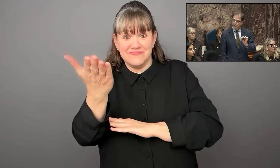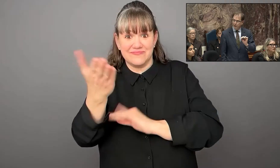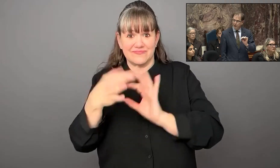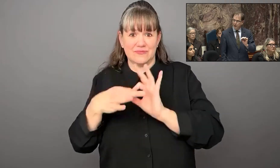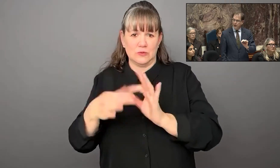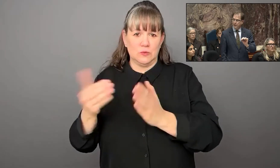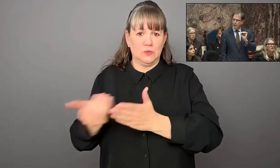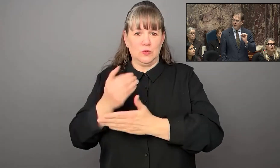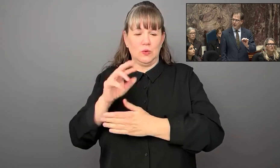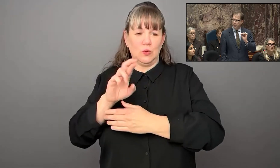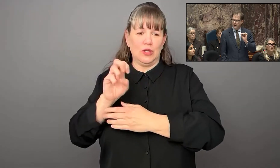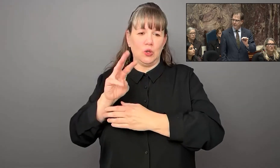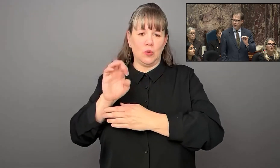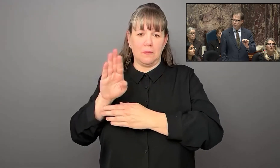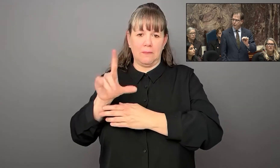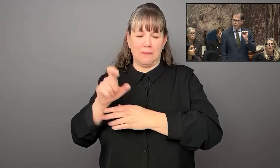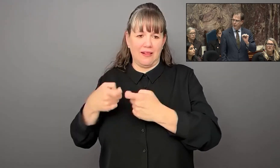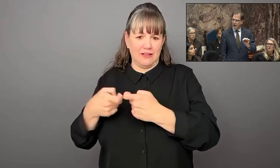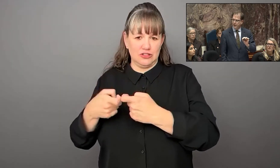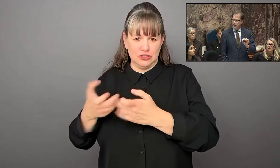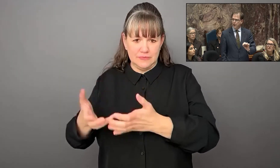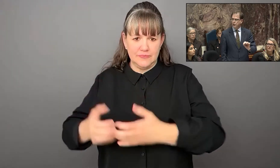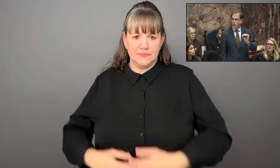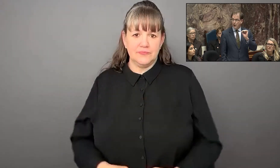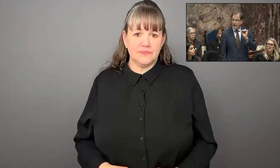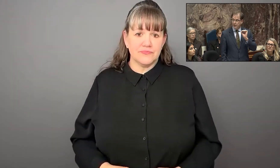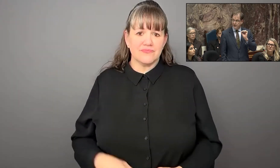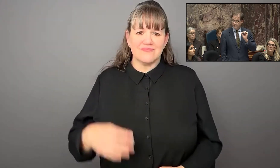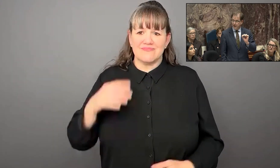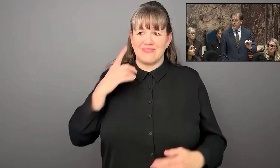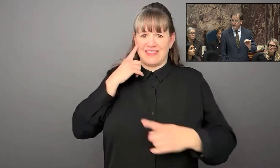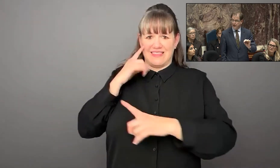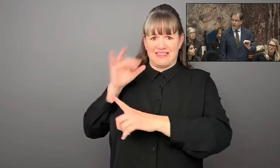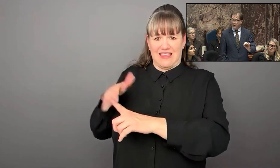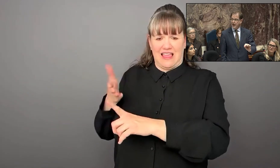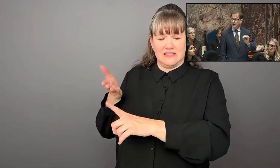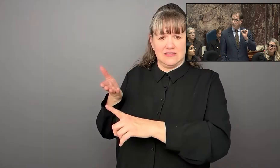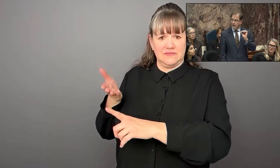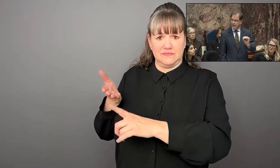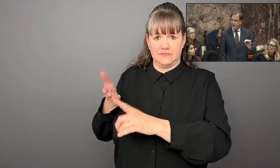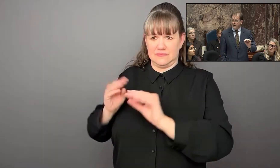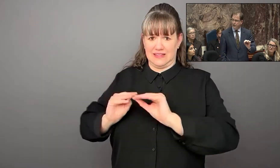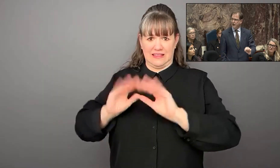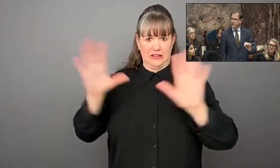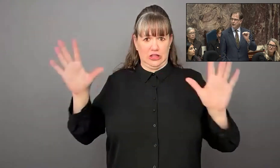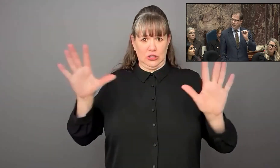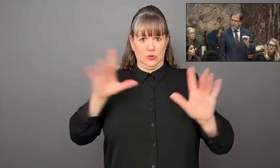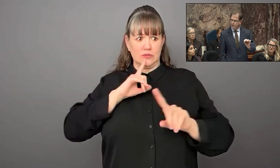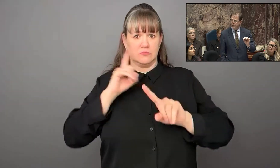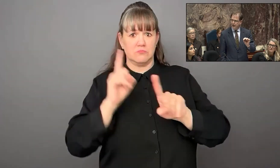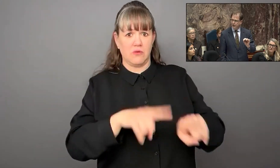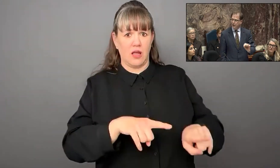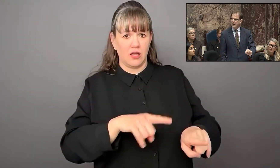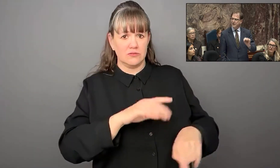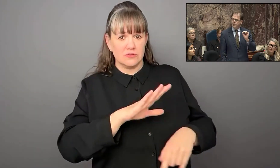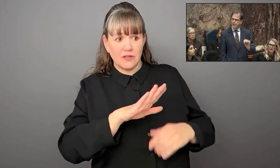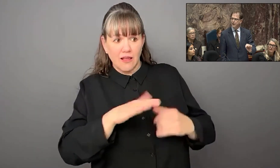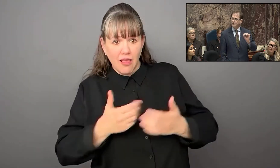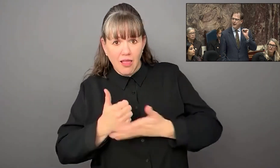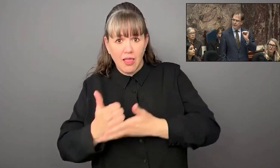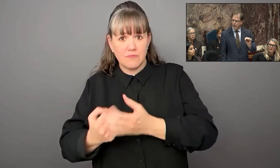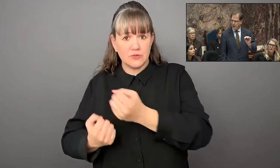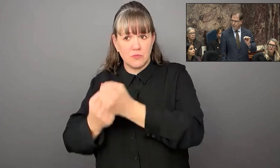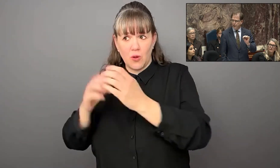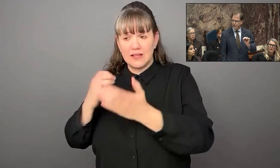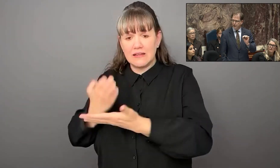singular and remarkable effort to respond to our economic development needs and our climate needs, to link them together and to